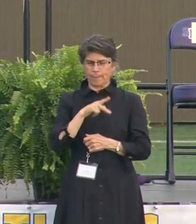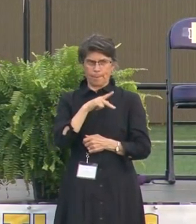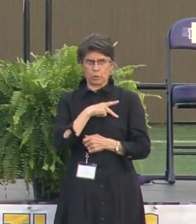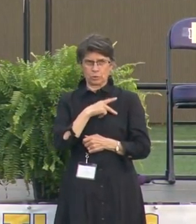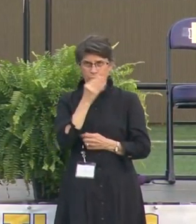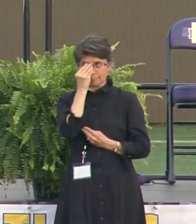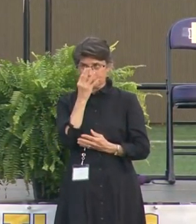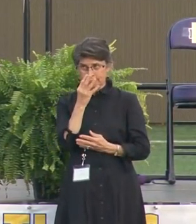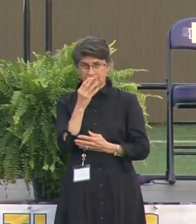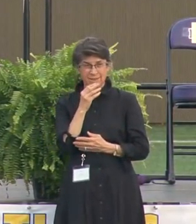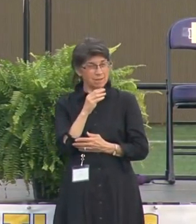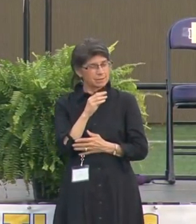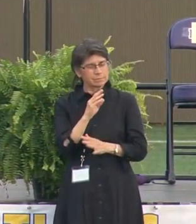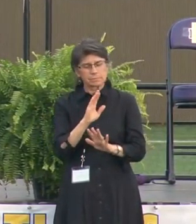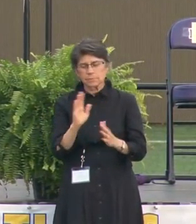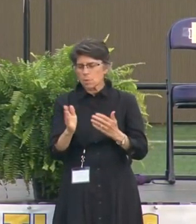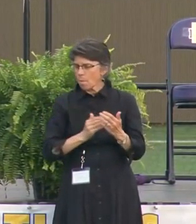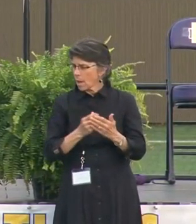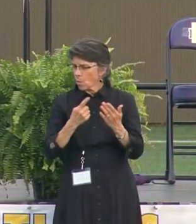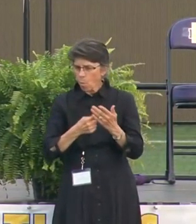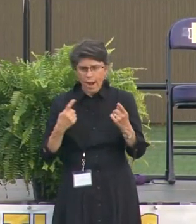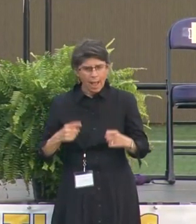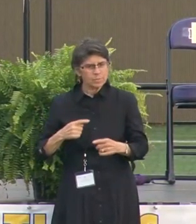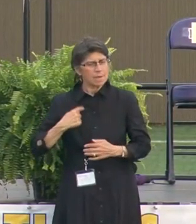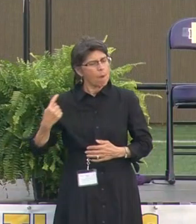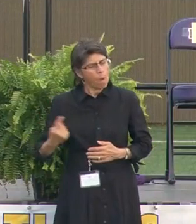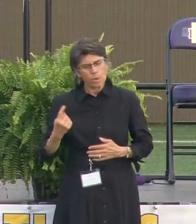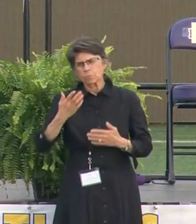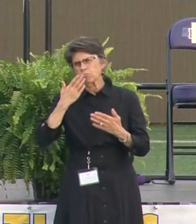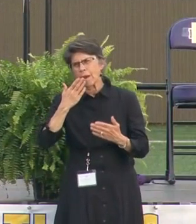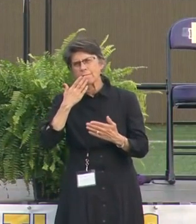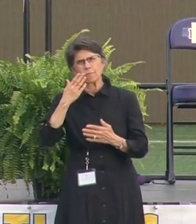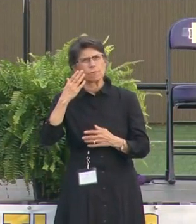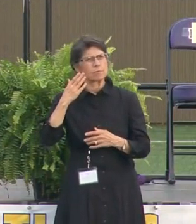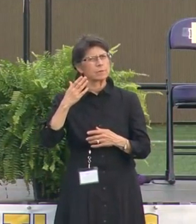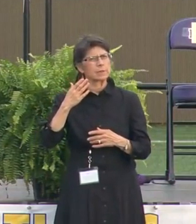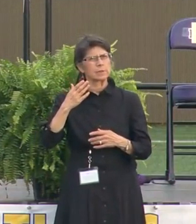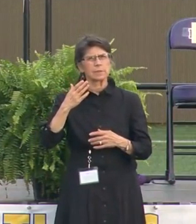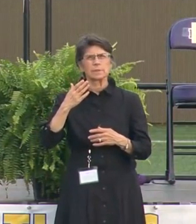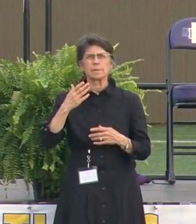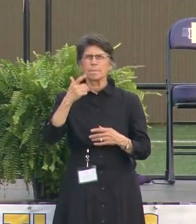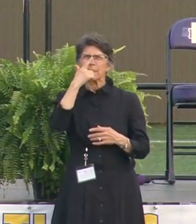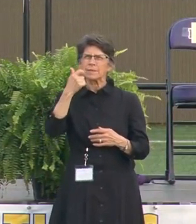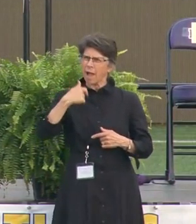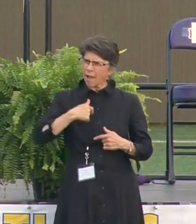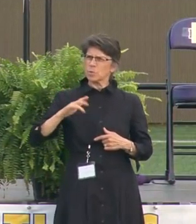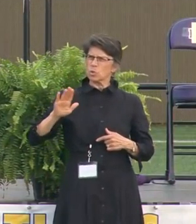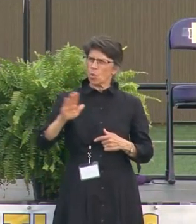there has not been one day, no matter what's been going on, that I have not been grateful to be your principal.